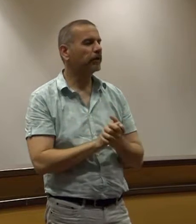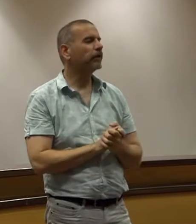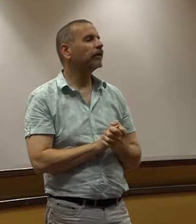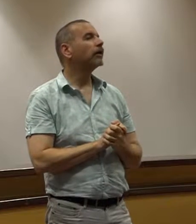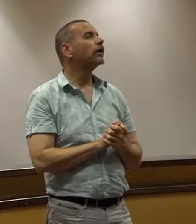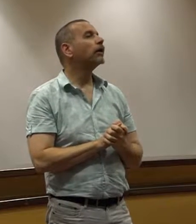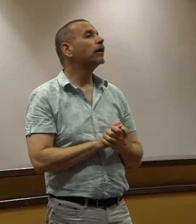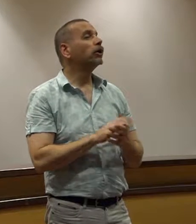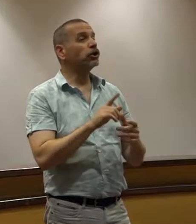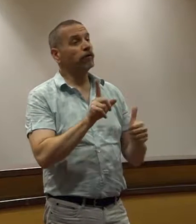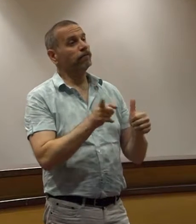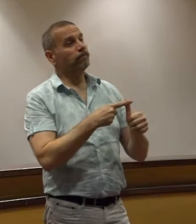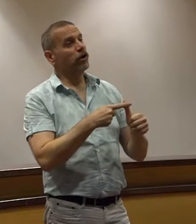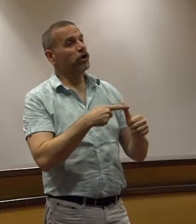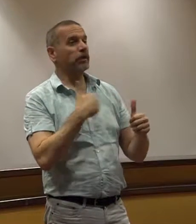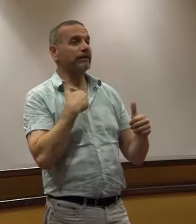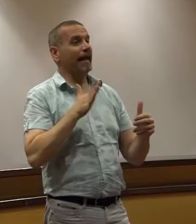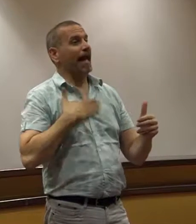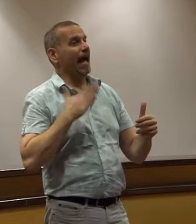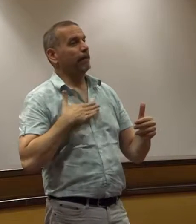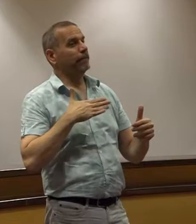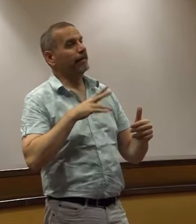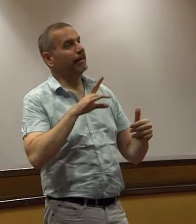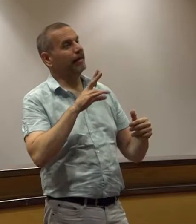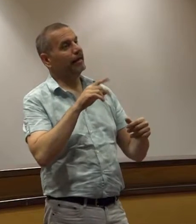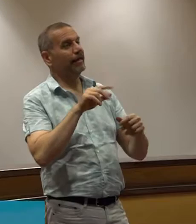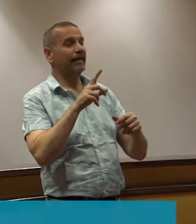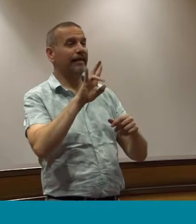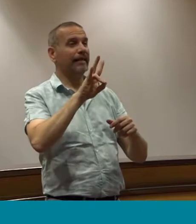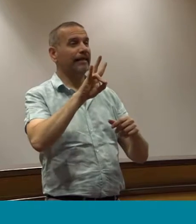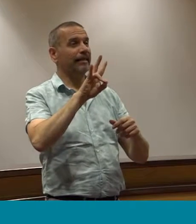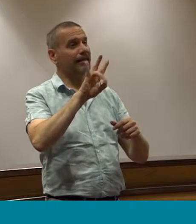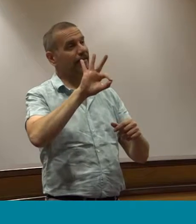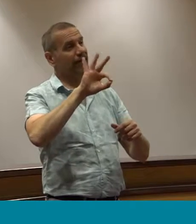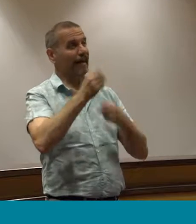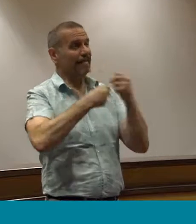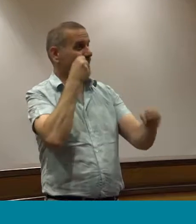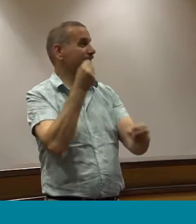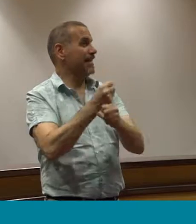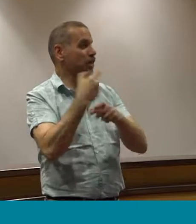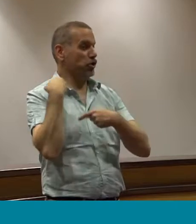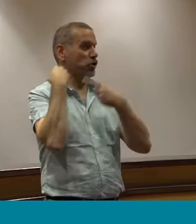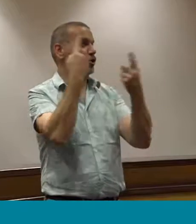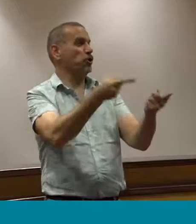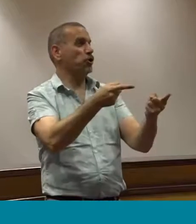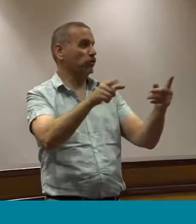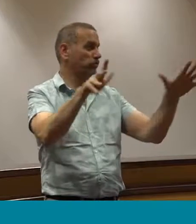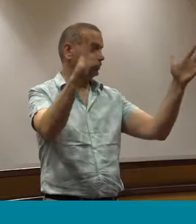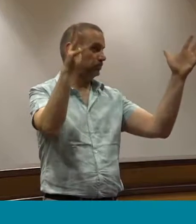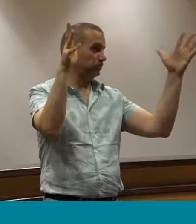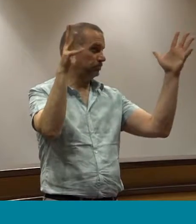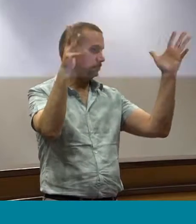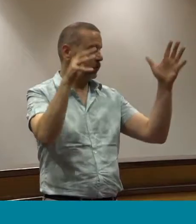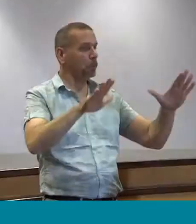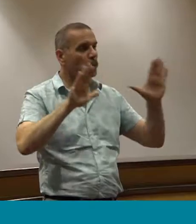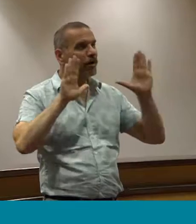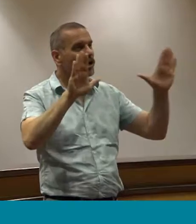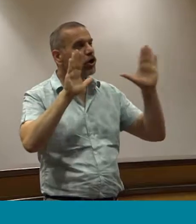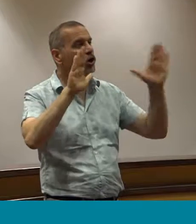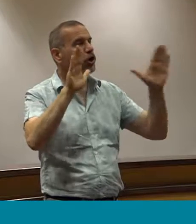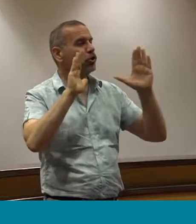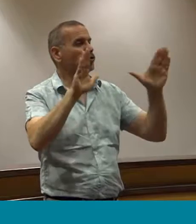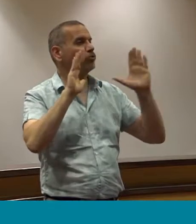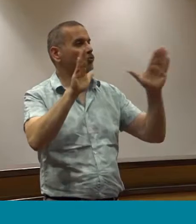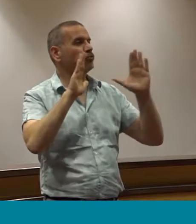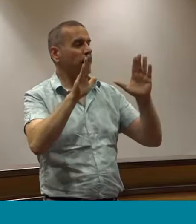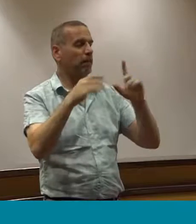First of all, I want to say happy 79th anniversary to WoodGreen Community Services. What an incredible